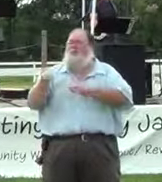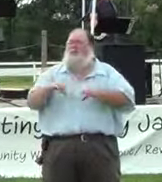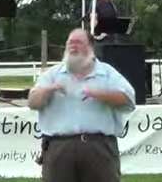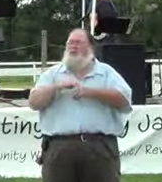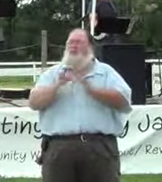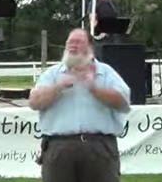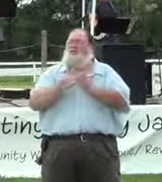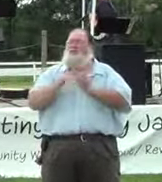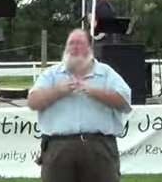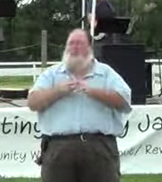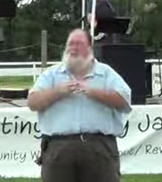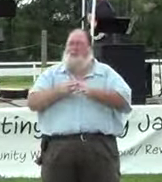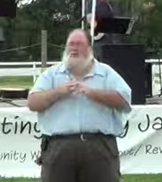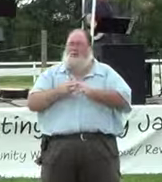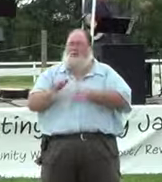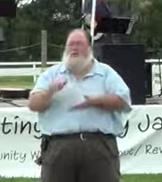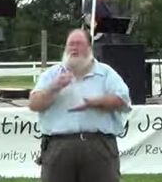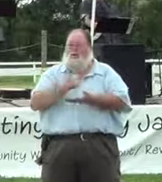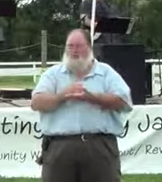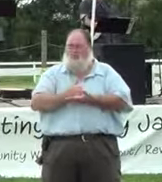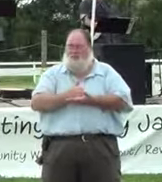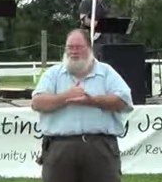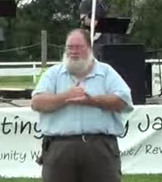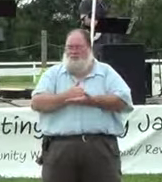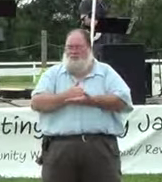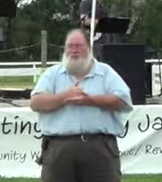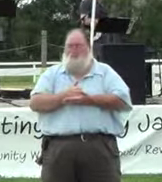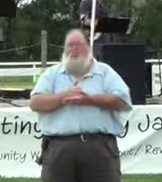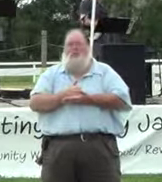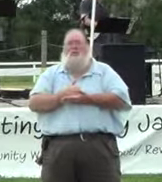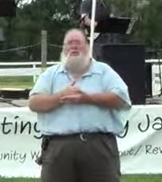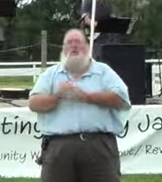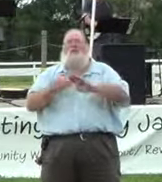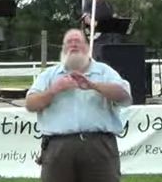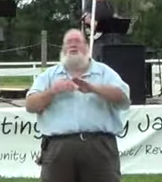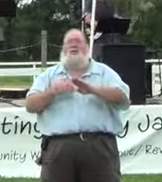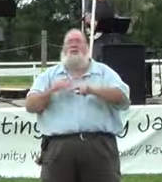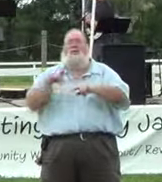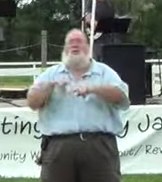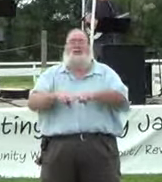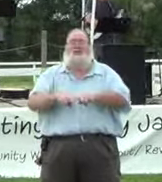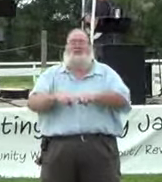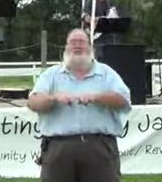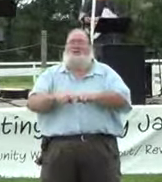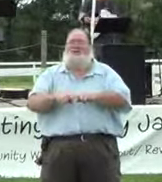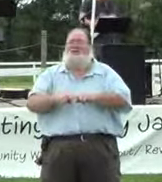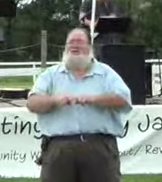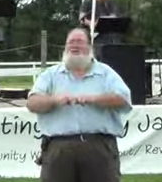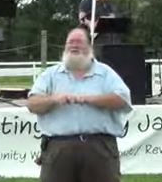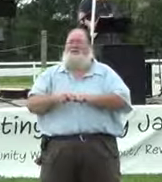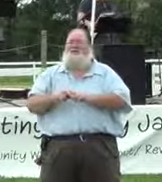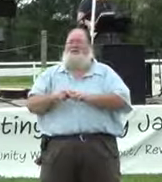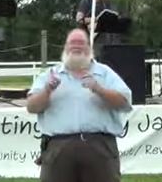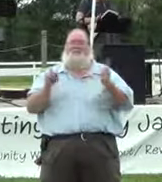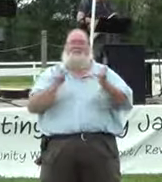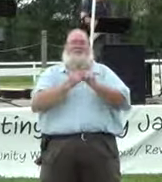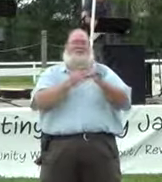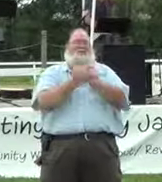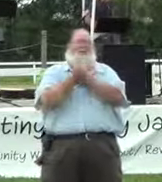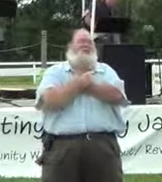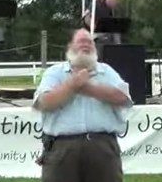it in Jesus' name. Amen. Amen. Before you sit down, love on somebody. There are a lot of new faces here this morning. Good morning.